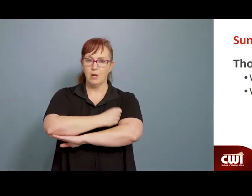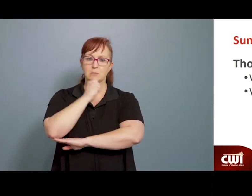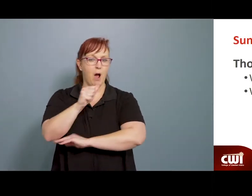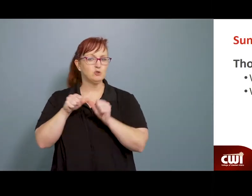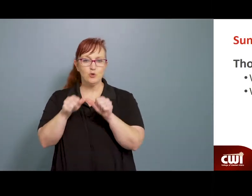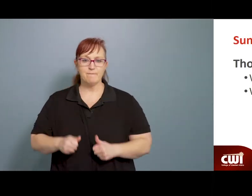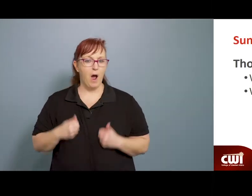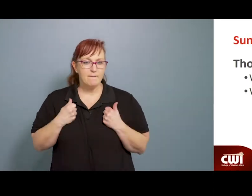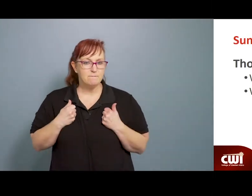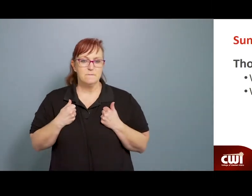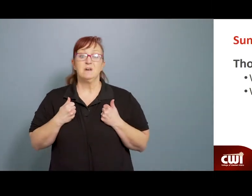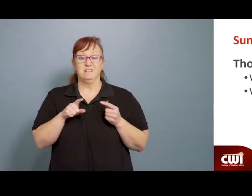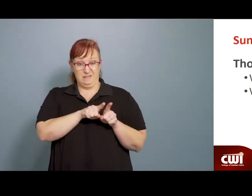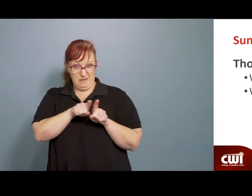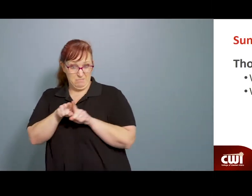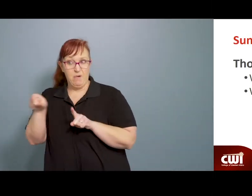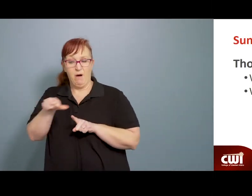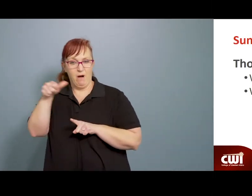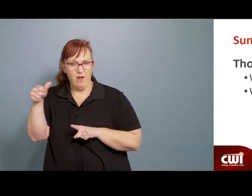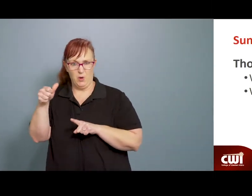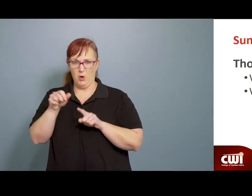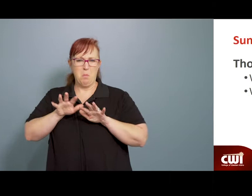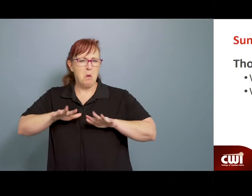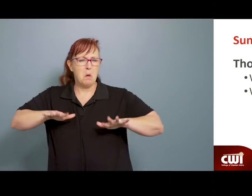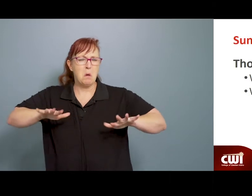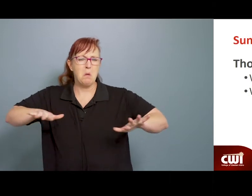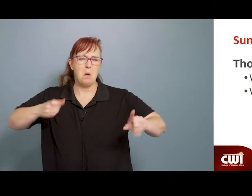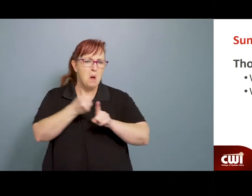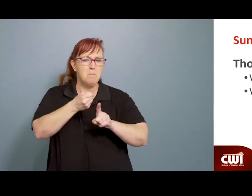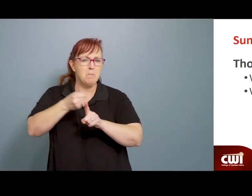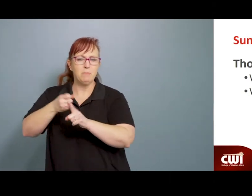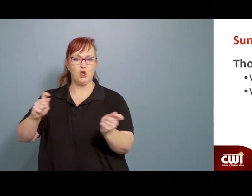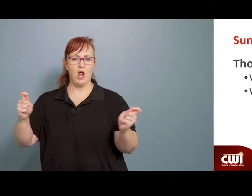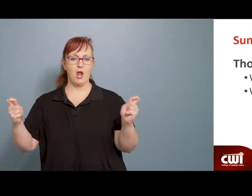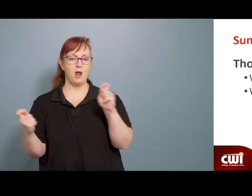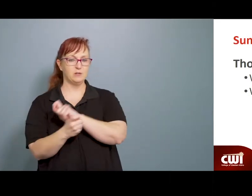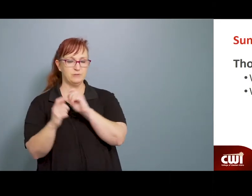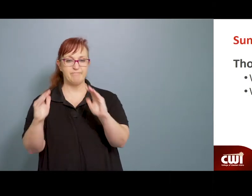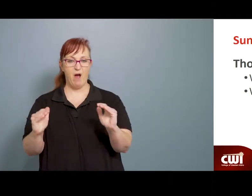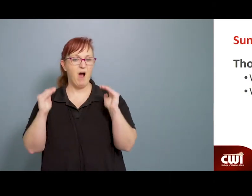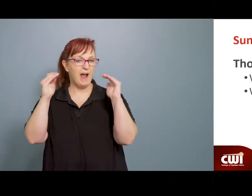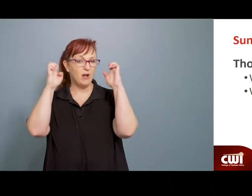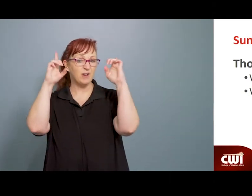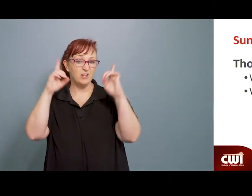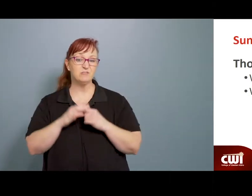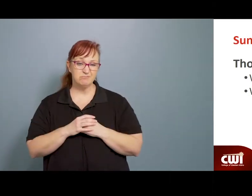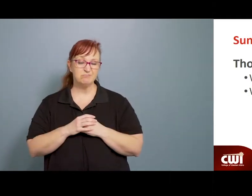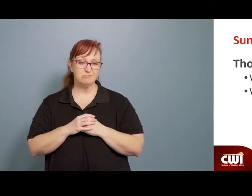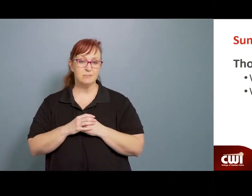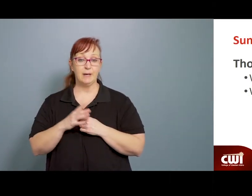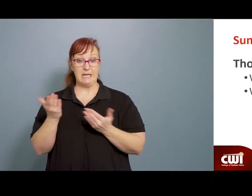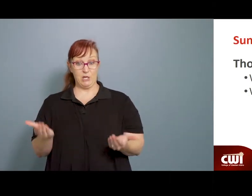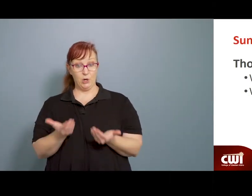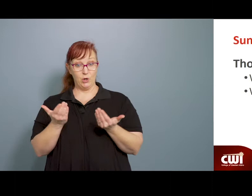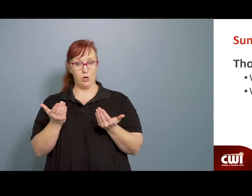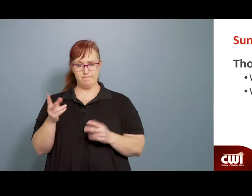as well as the changes occurring across the landscape of higher education. Looking at